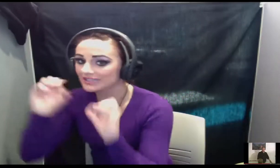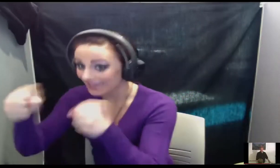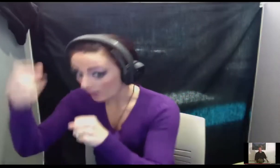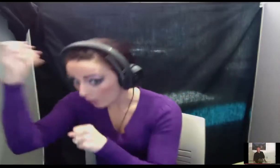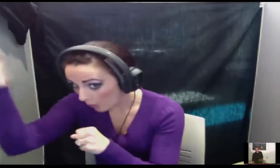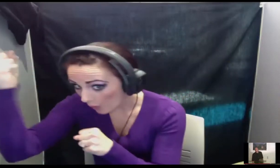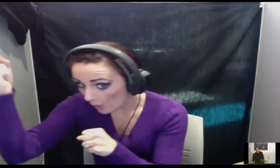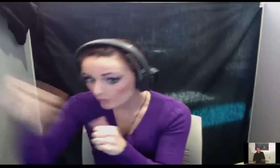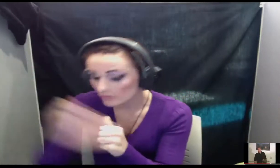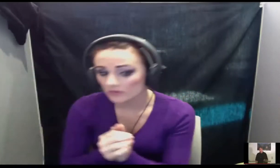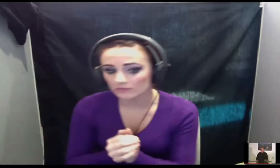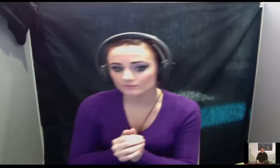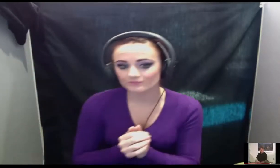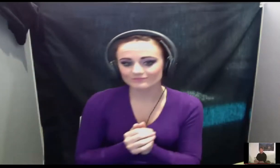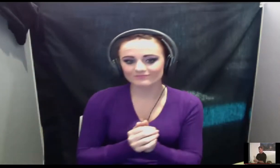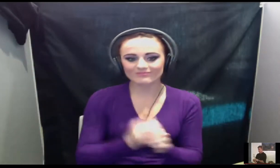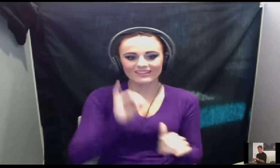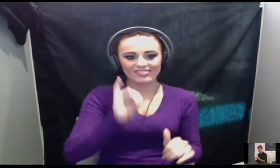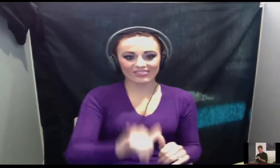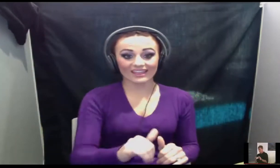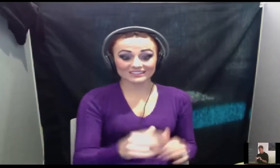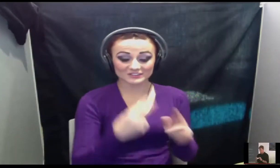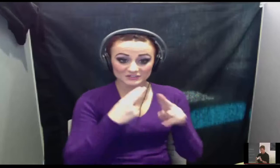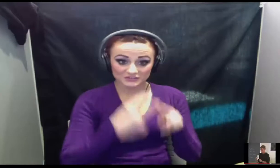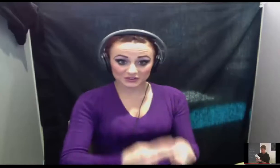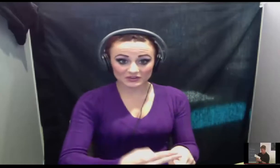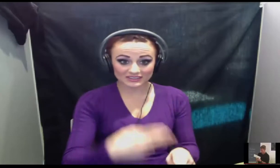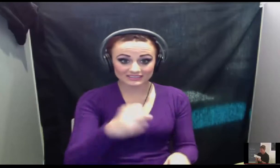a psychrometer. Now, this is